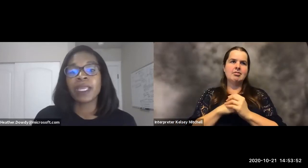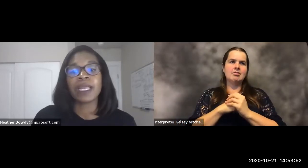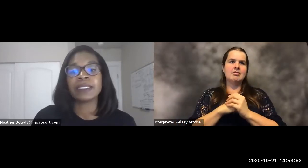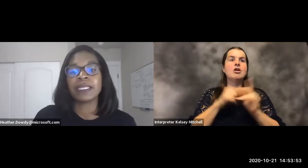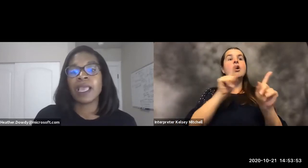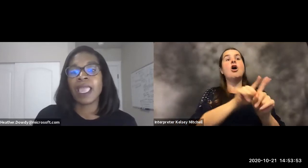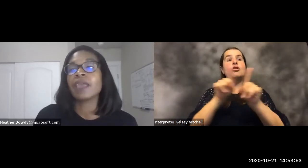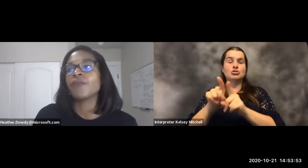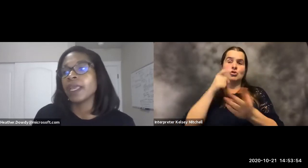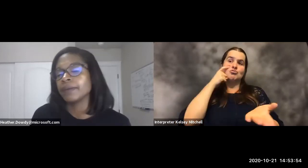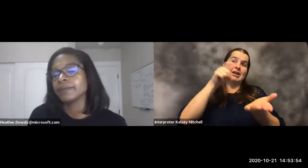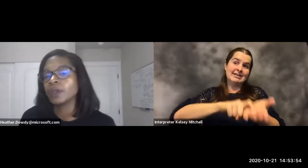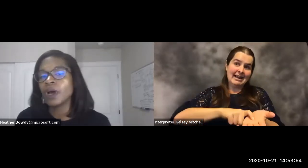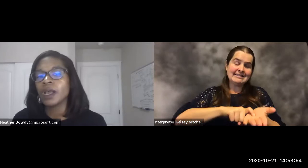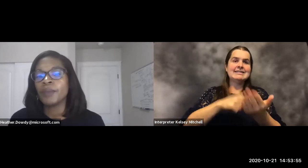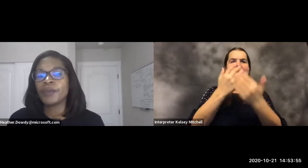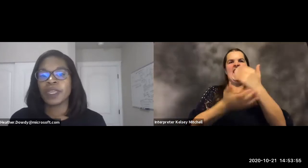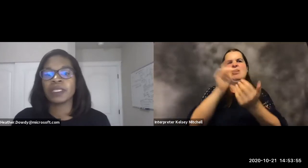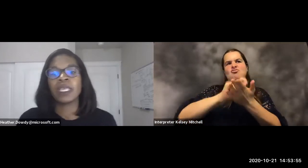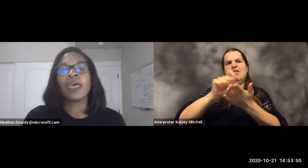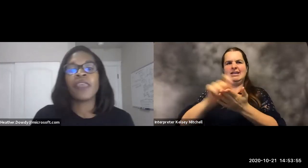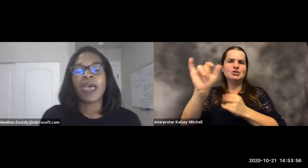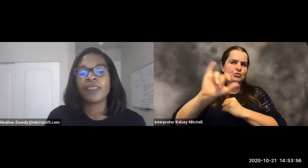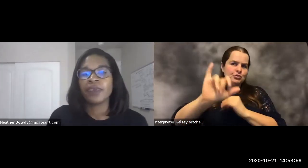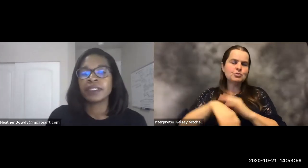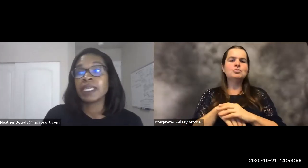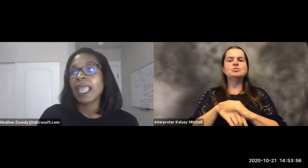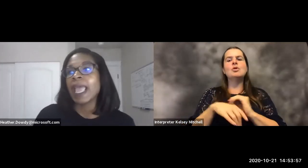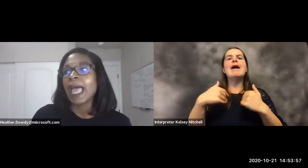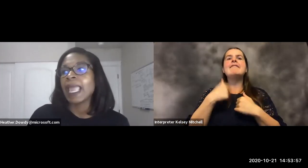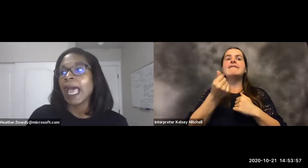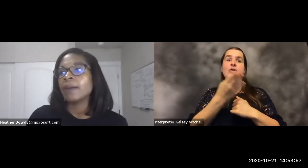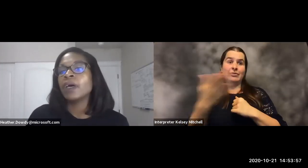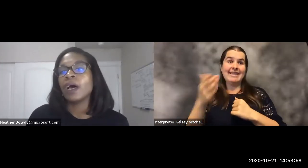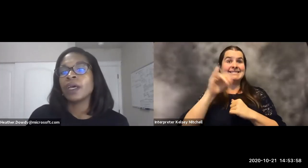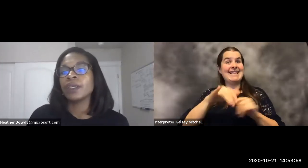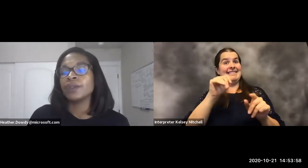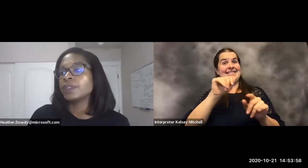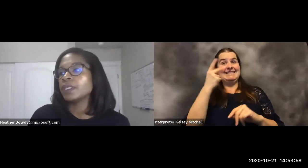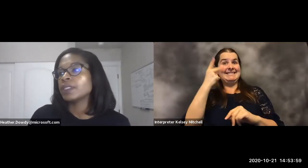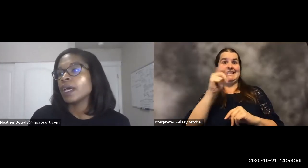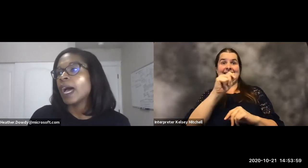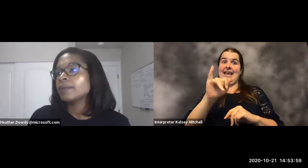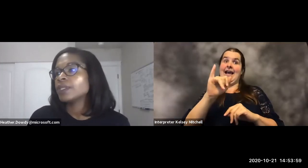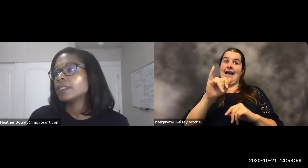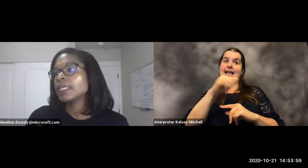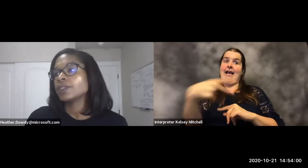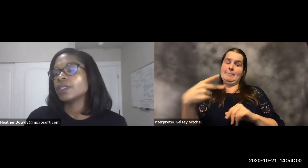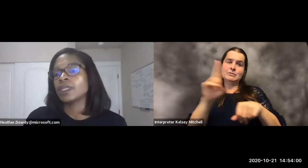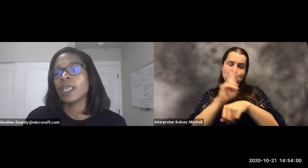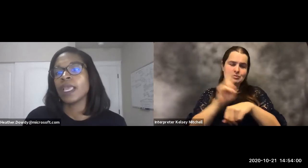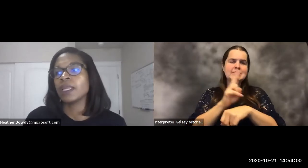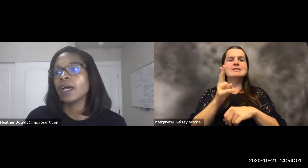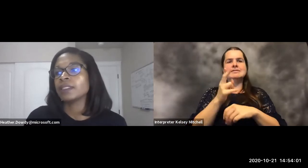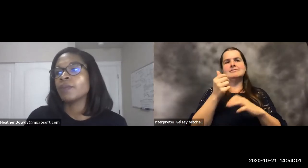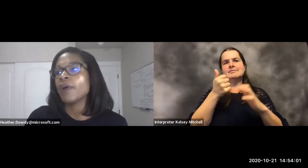also recognizing handwriting. So a couple of things that the Seeing AI app uses object